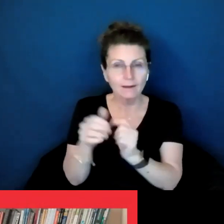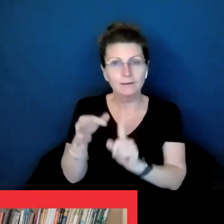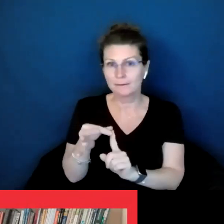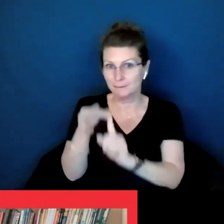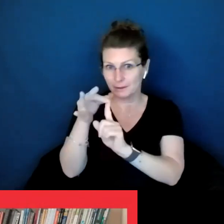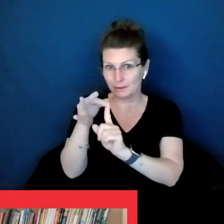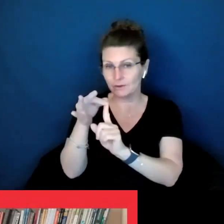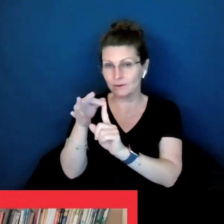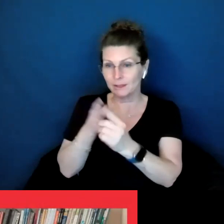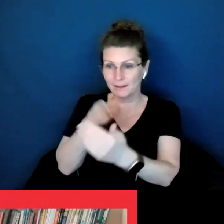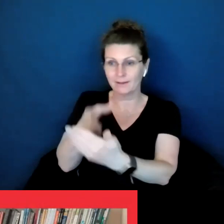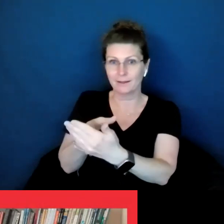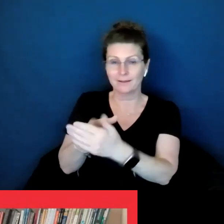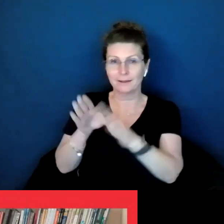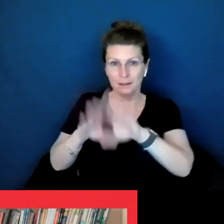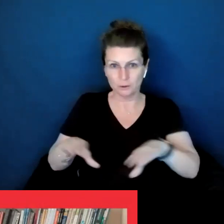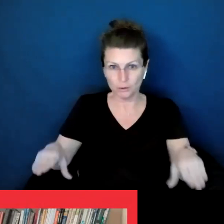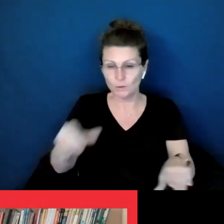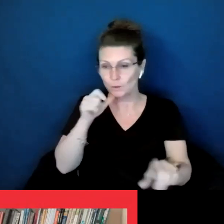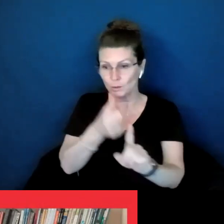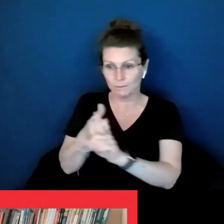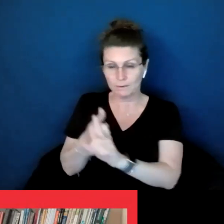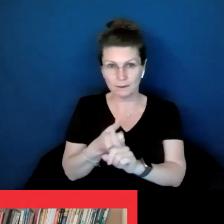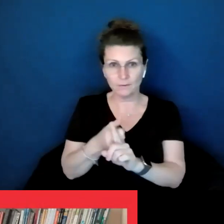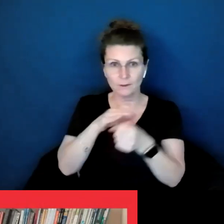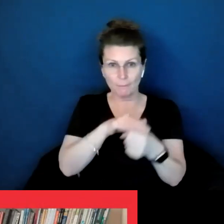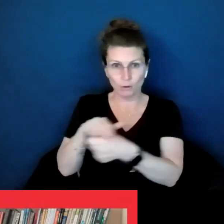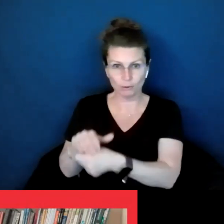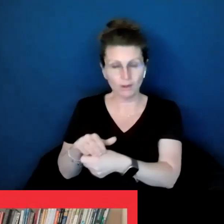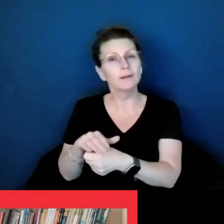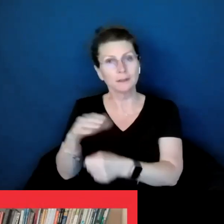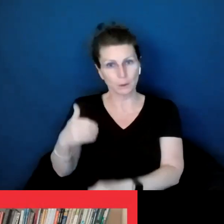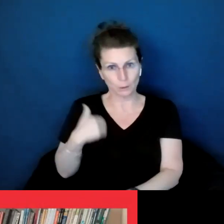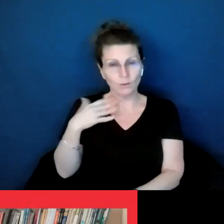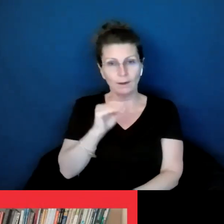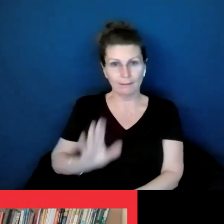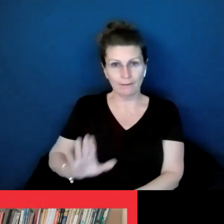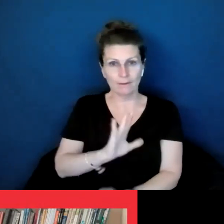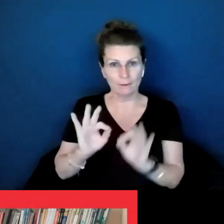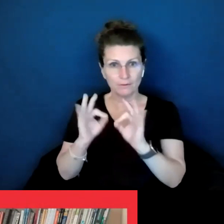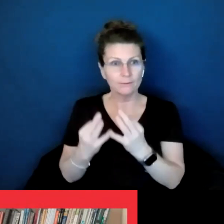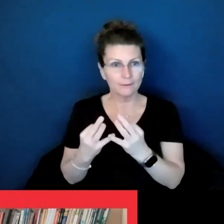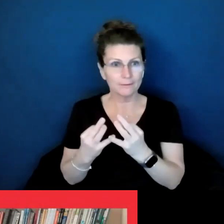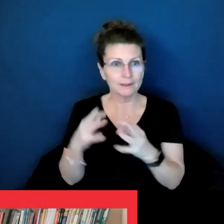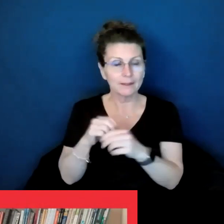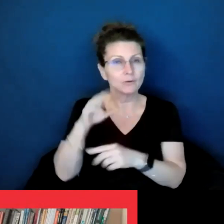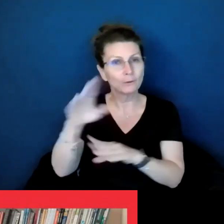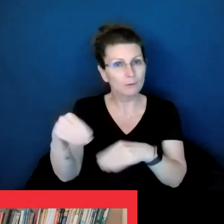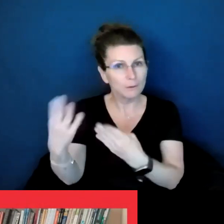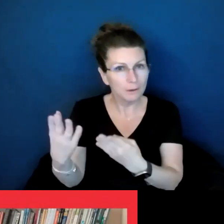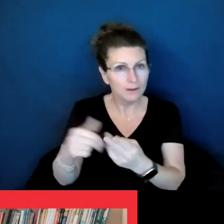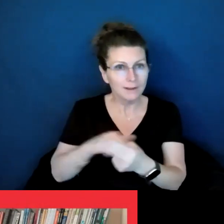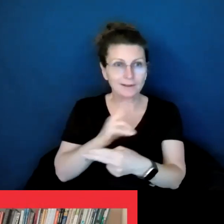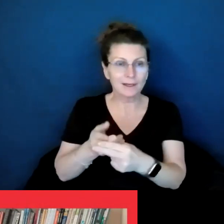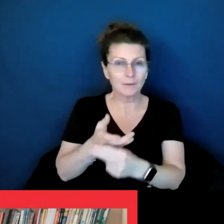amongst marginalized children, youth, and families. In recognition of these contributions, Deborah was named an Officer of the